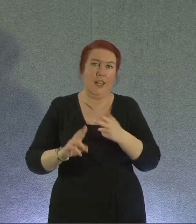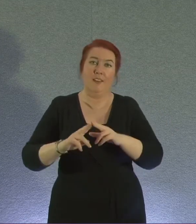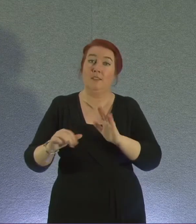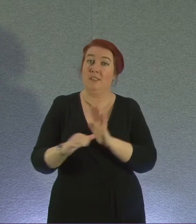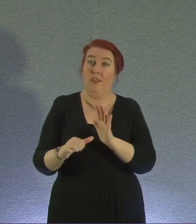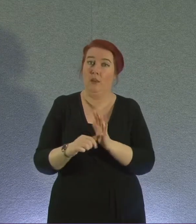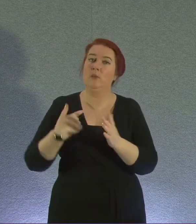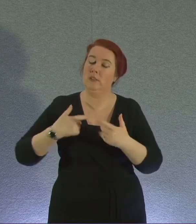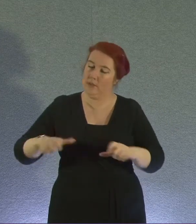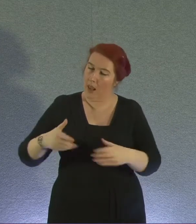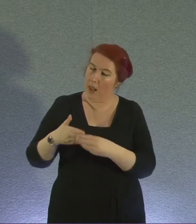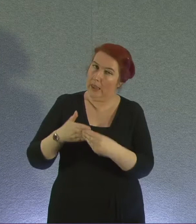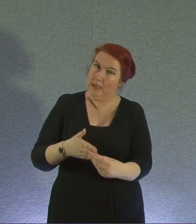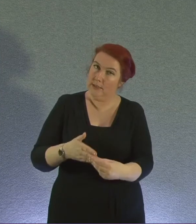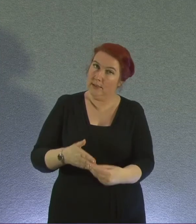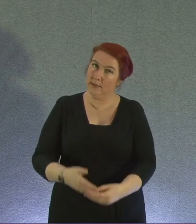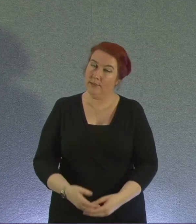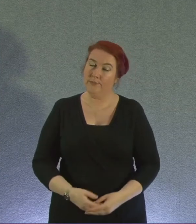Officer.